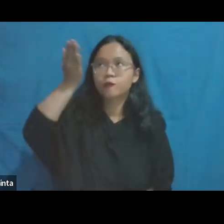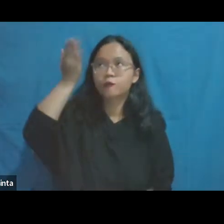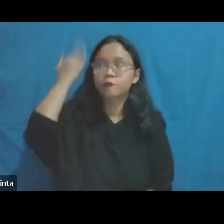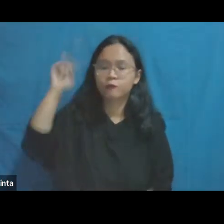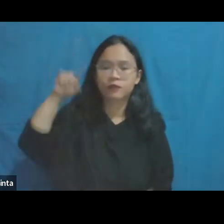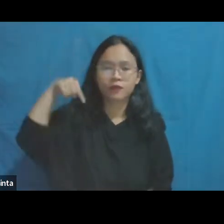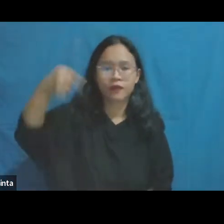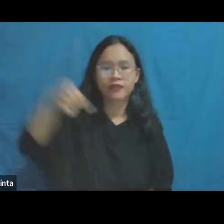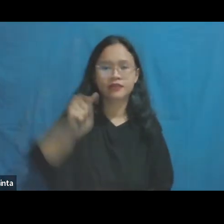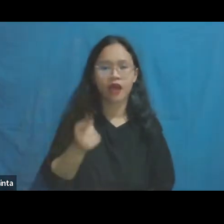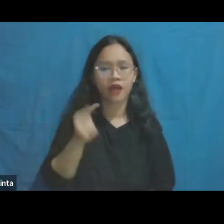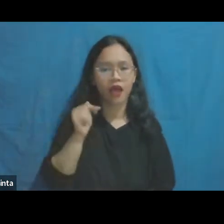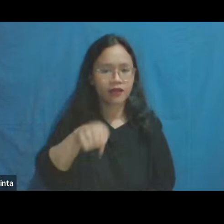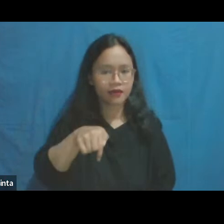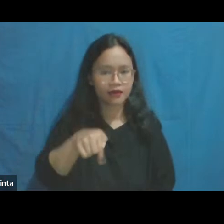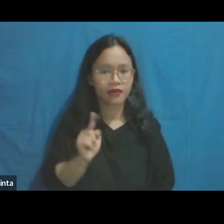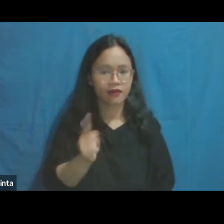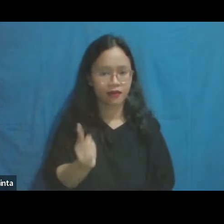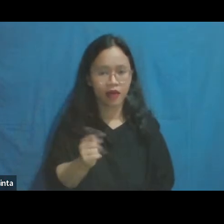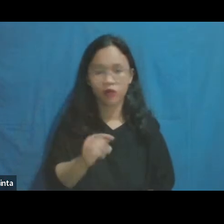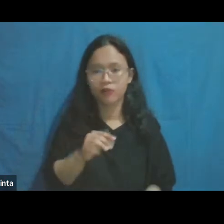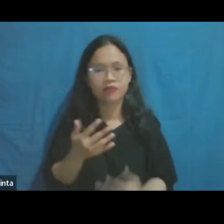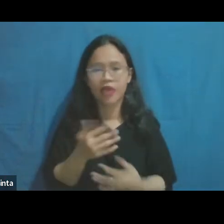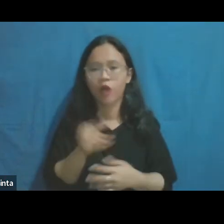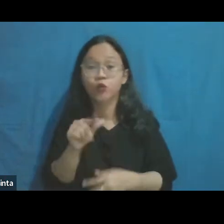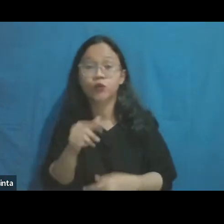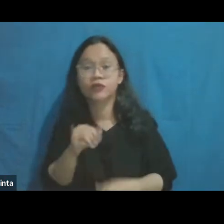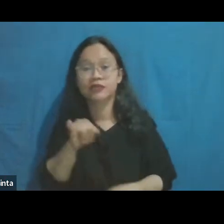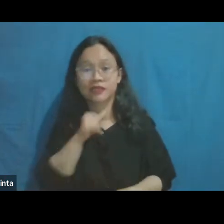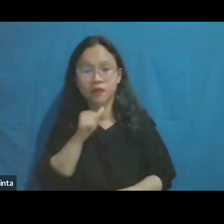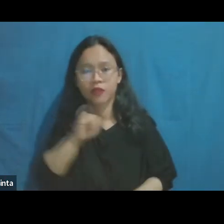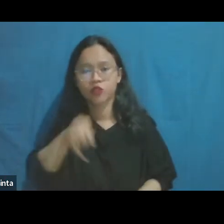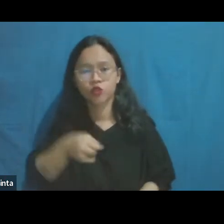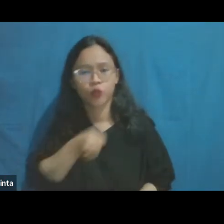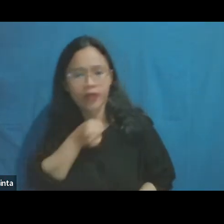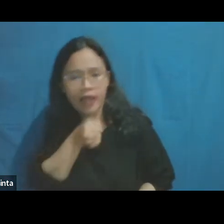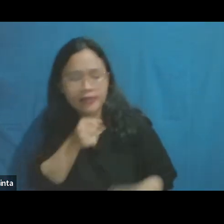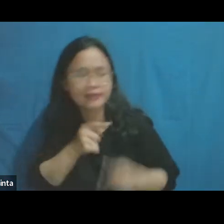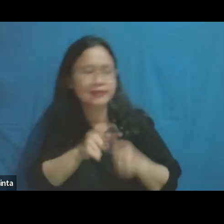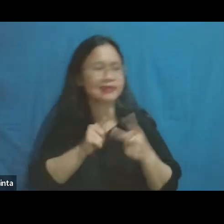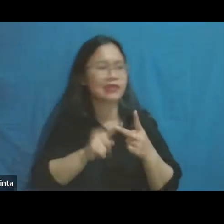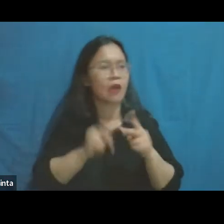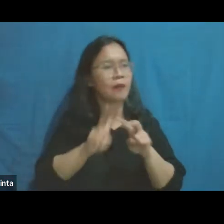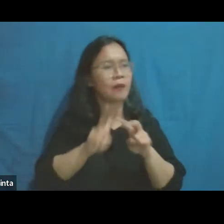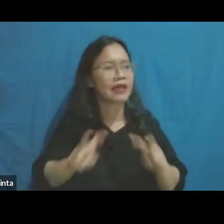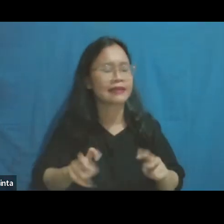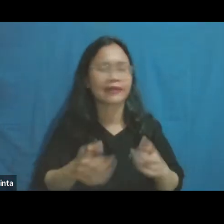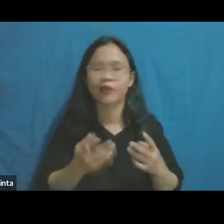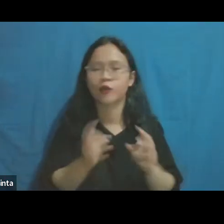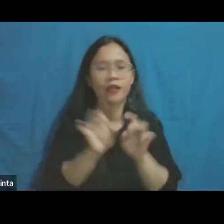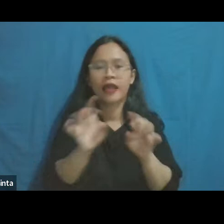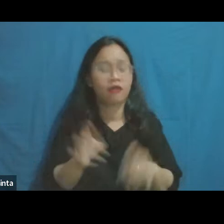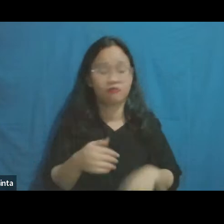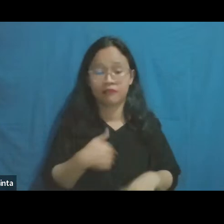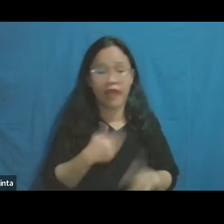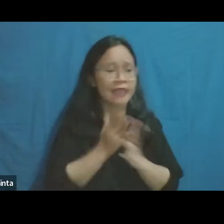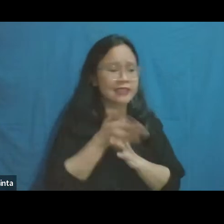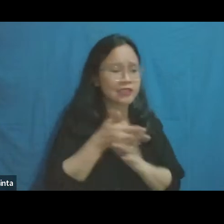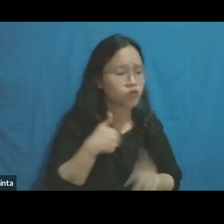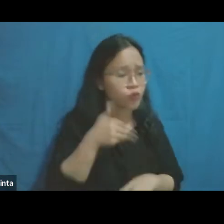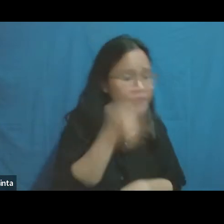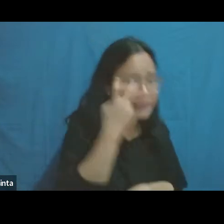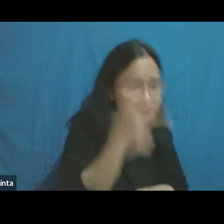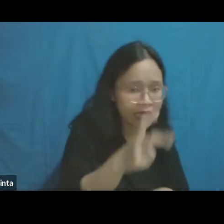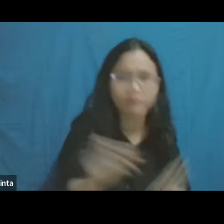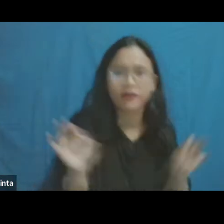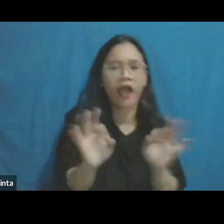researchers, let alone human rights defenders to go into Papuan region.